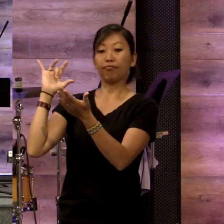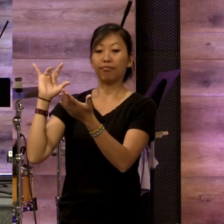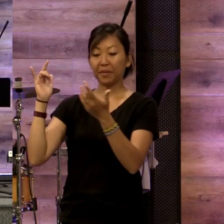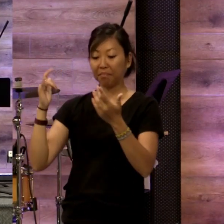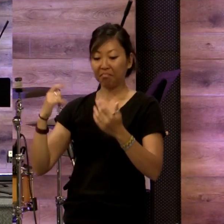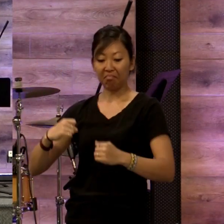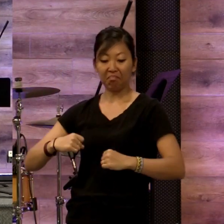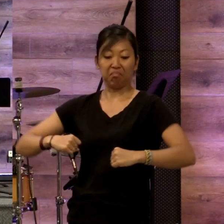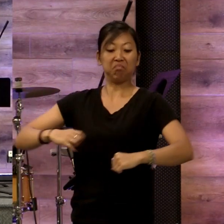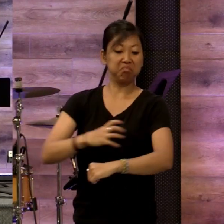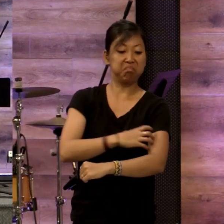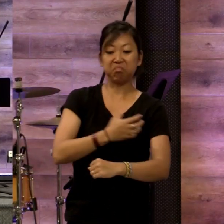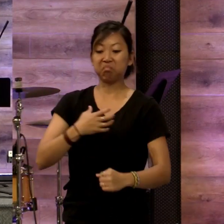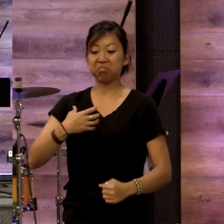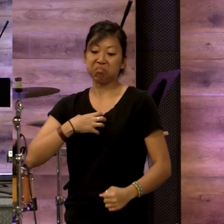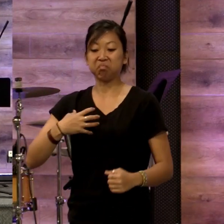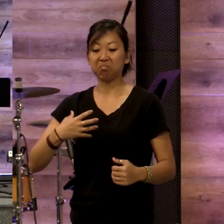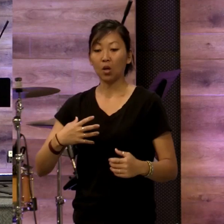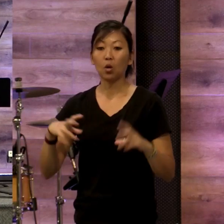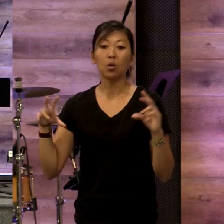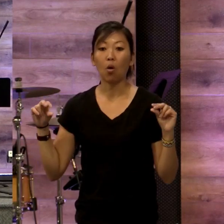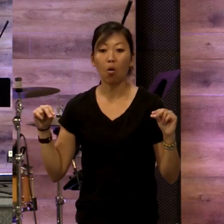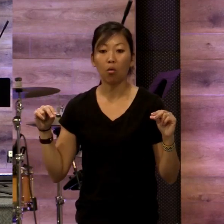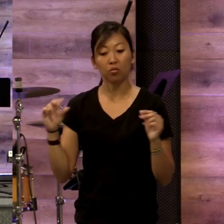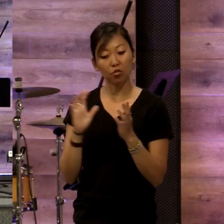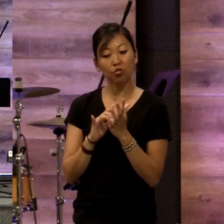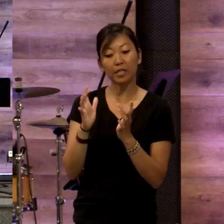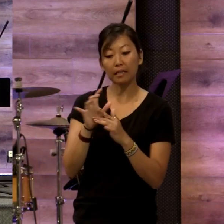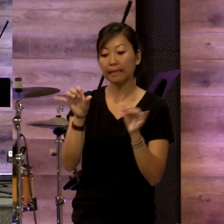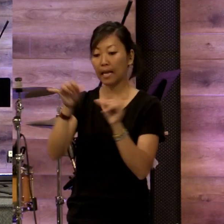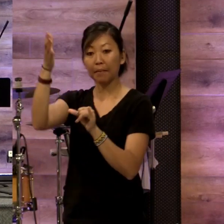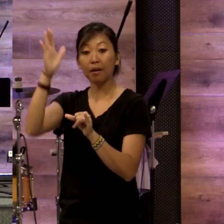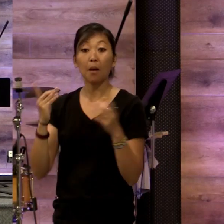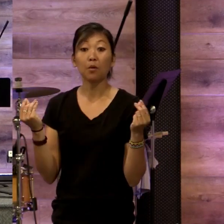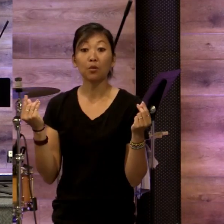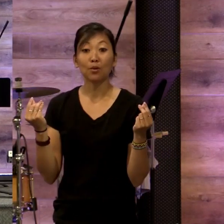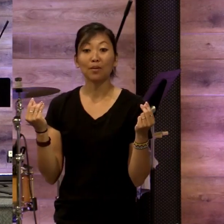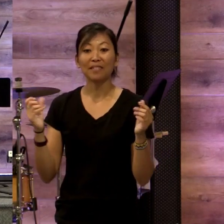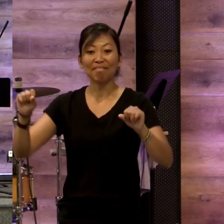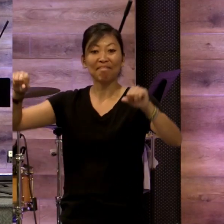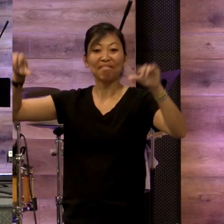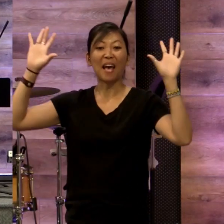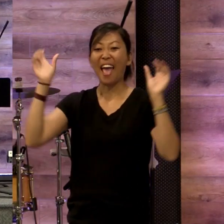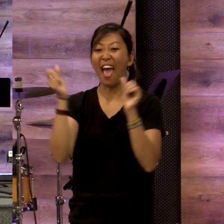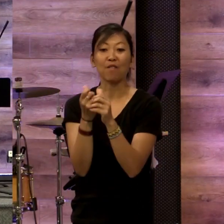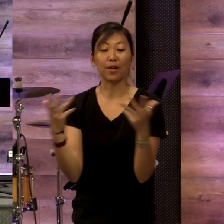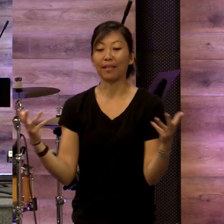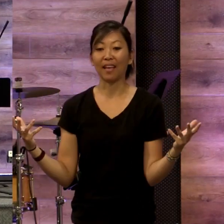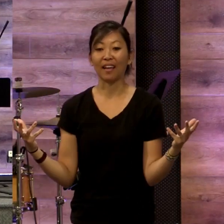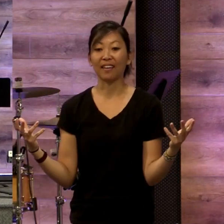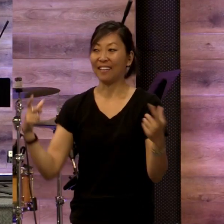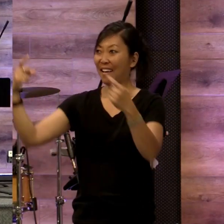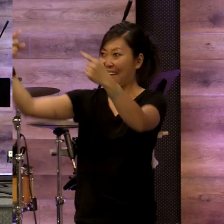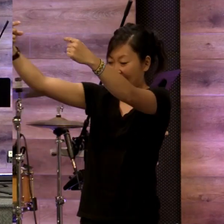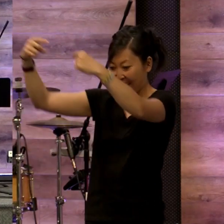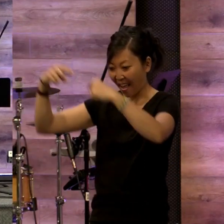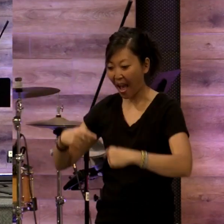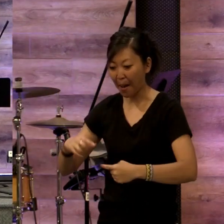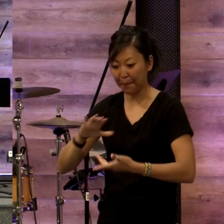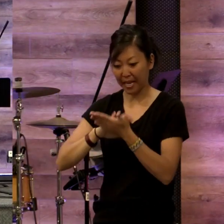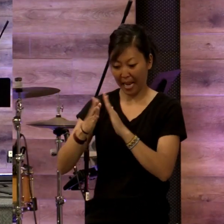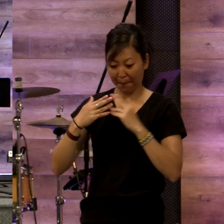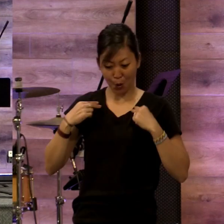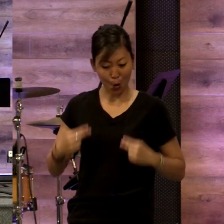benefit, leveraged, seized, but emptied himself, taking the form of a servant, being born in the likeness of